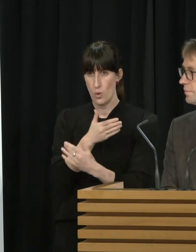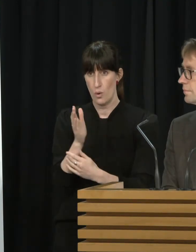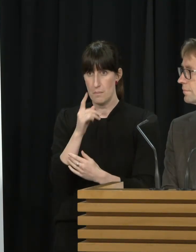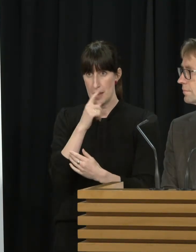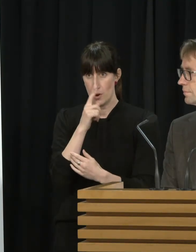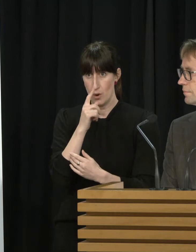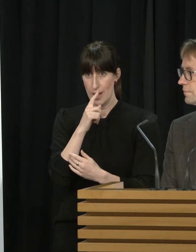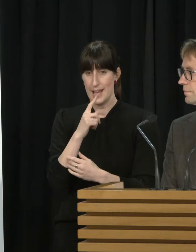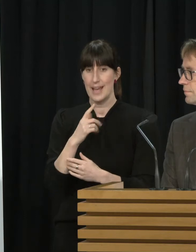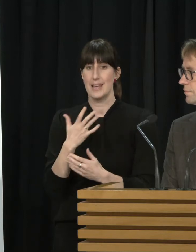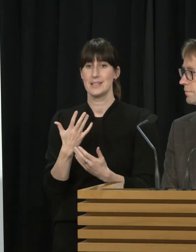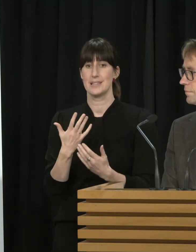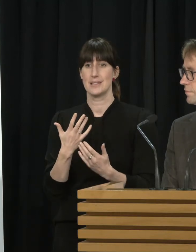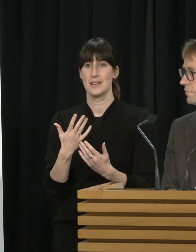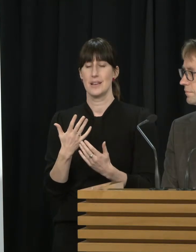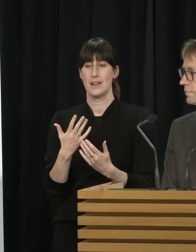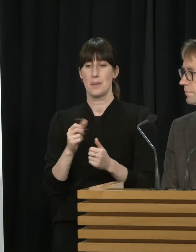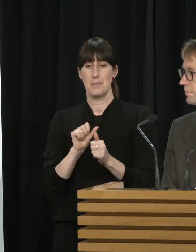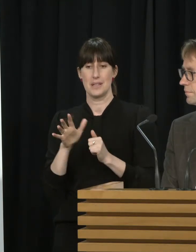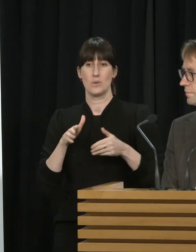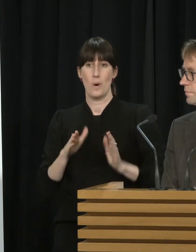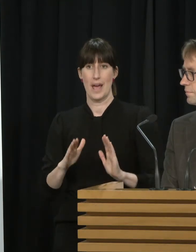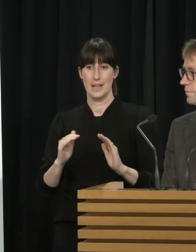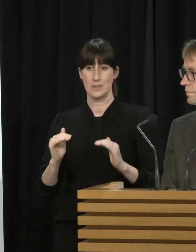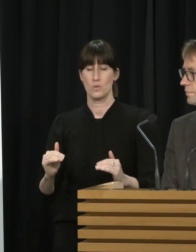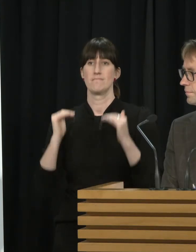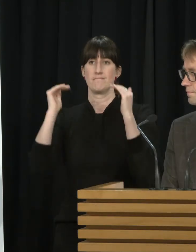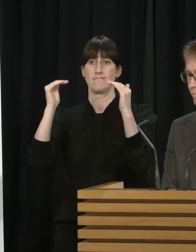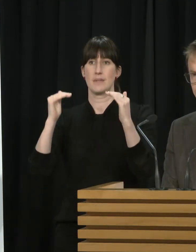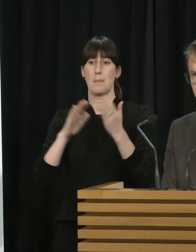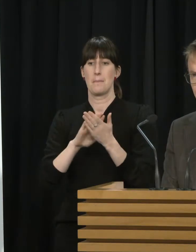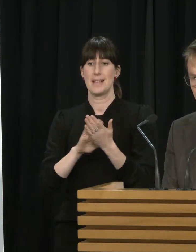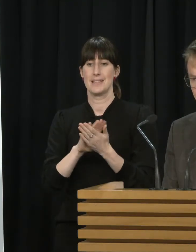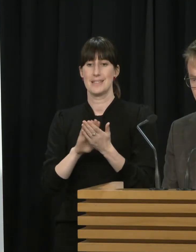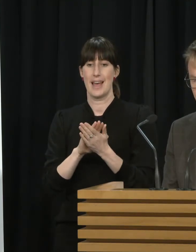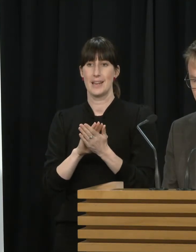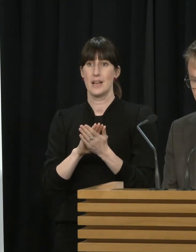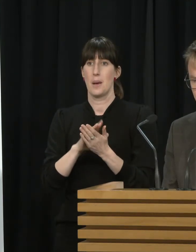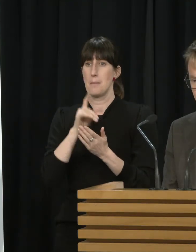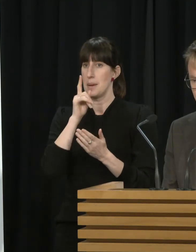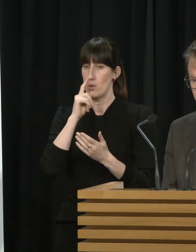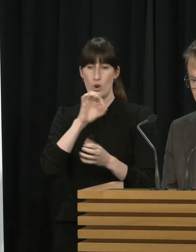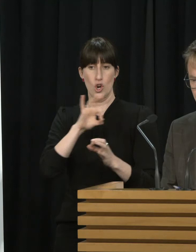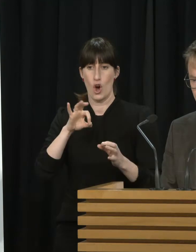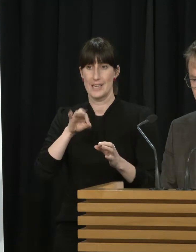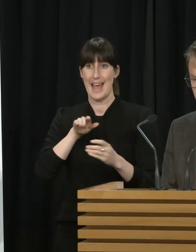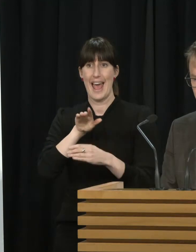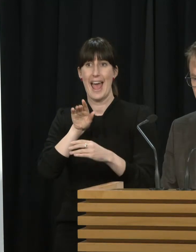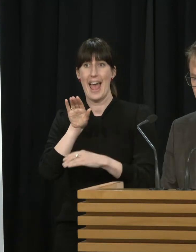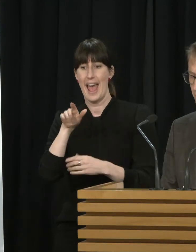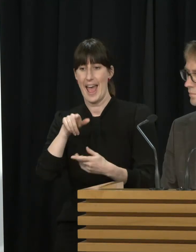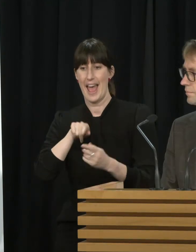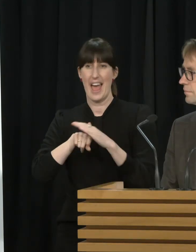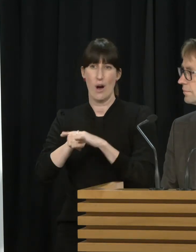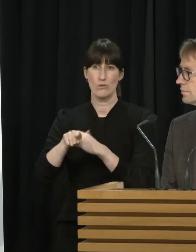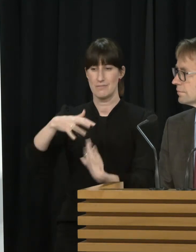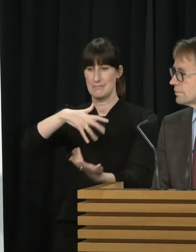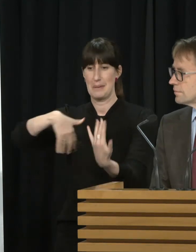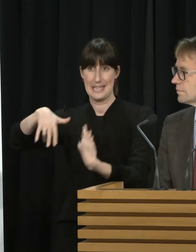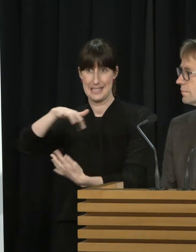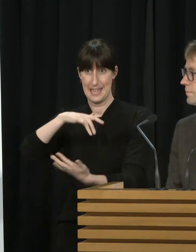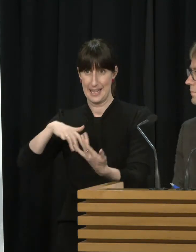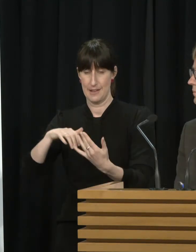while that system kicks into gear and does that first part of the process. Previously, where the virus was taking longer